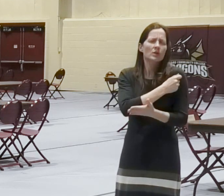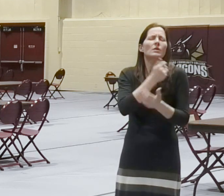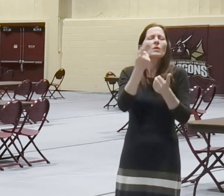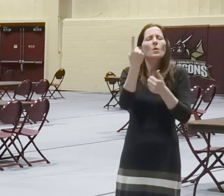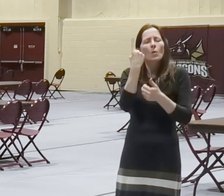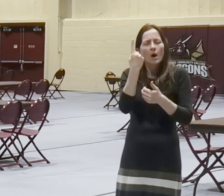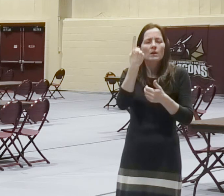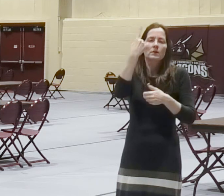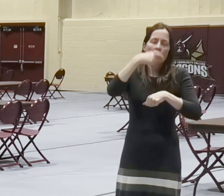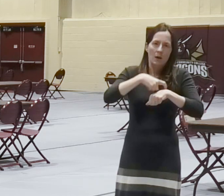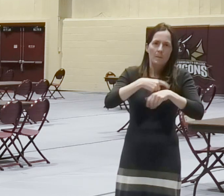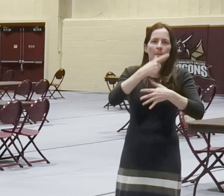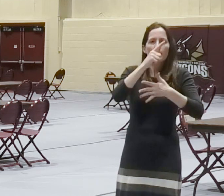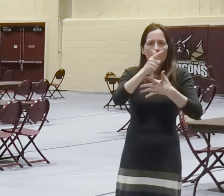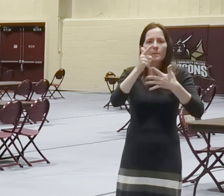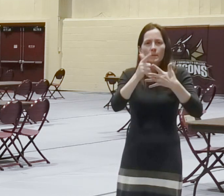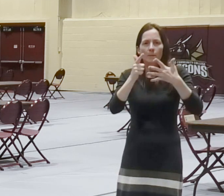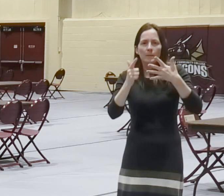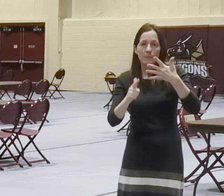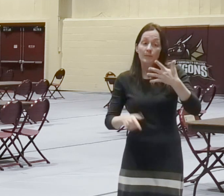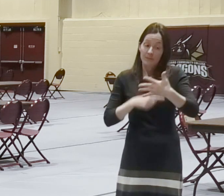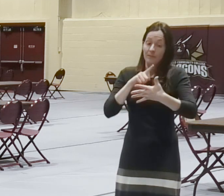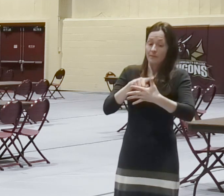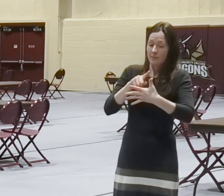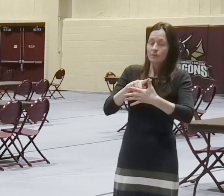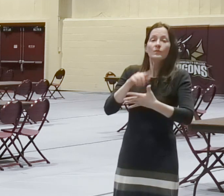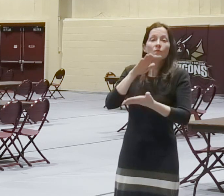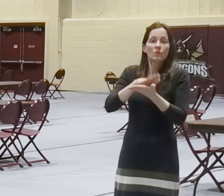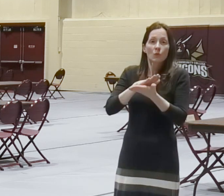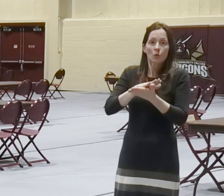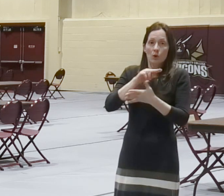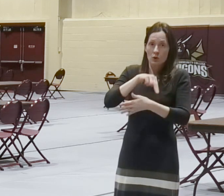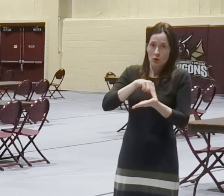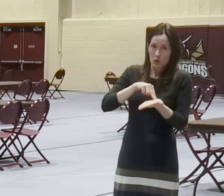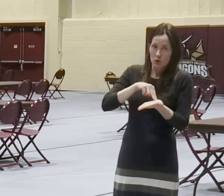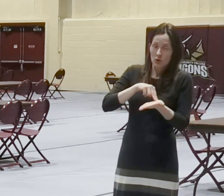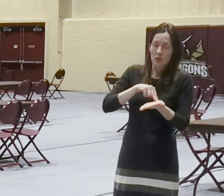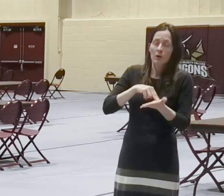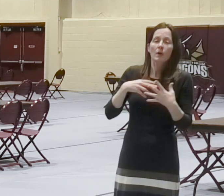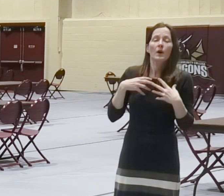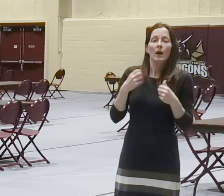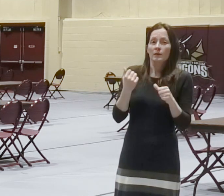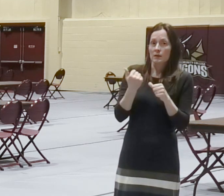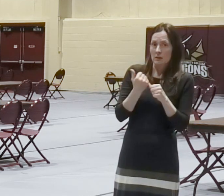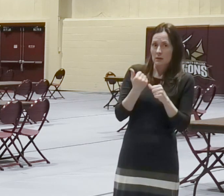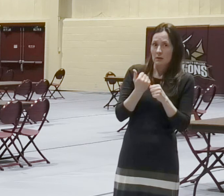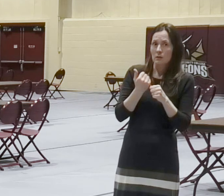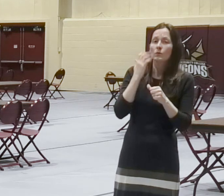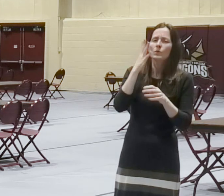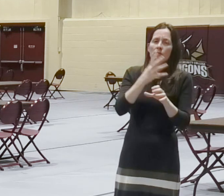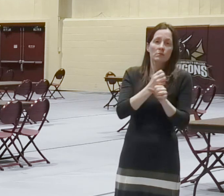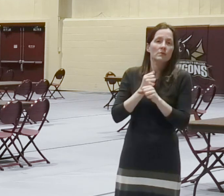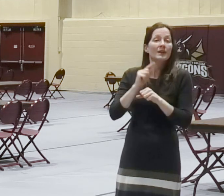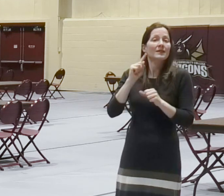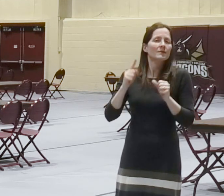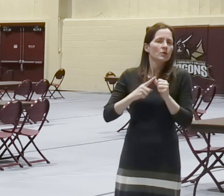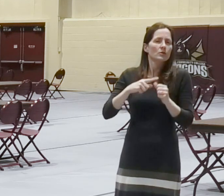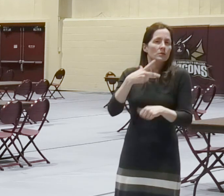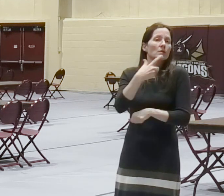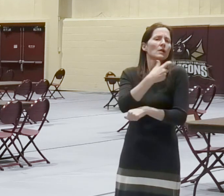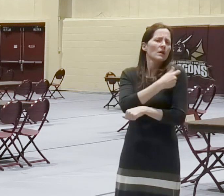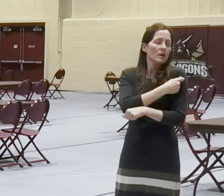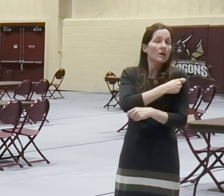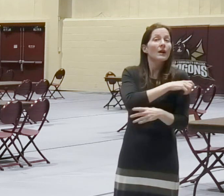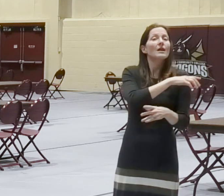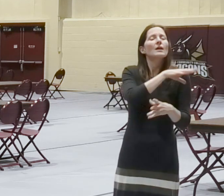4 tiers include school nurses, as I've already stated, and health assistants who will receive their first dose as part of the training